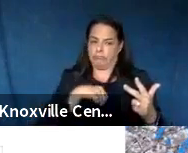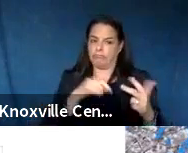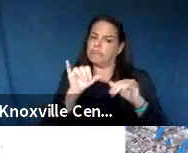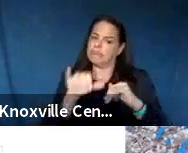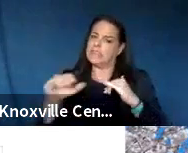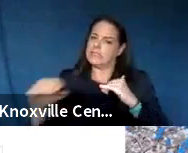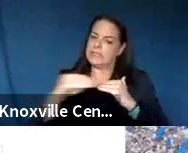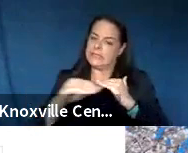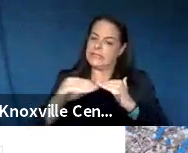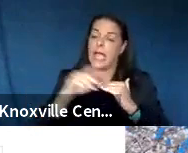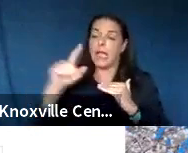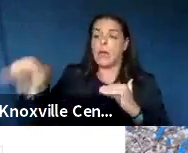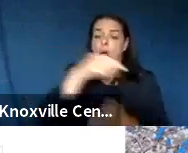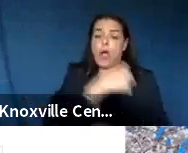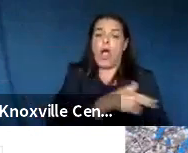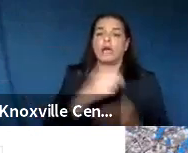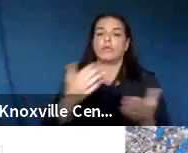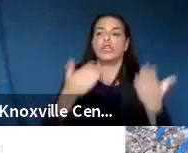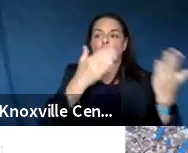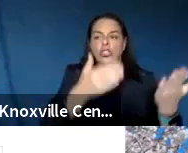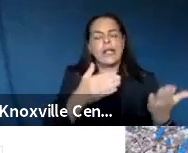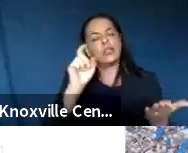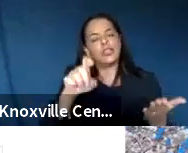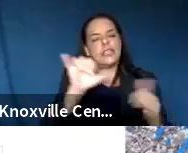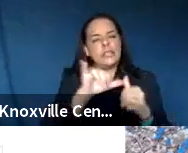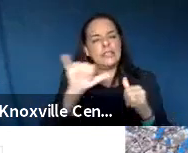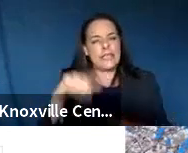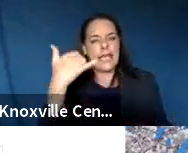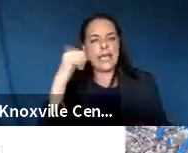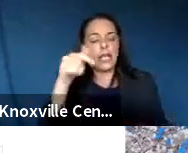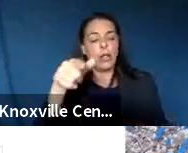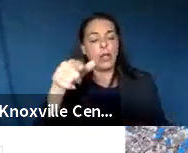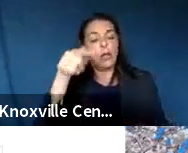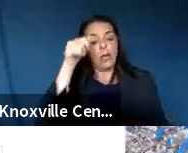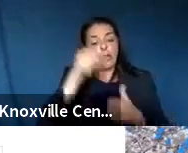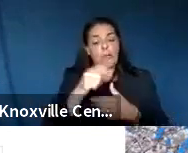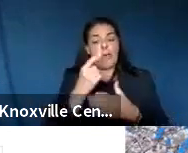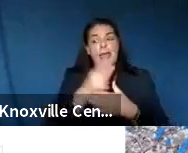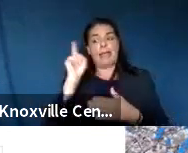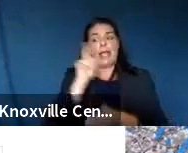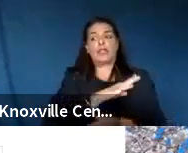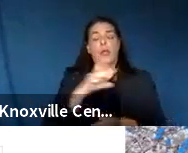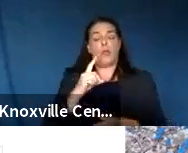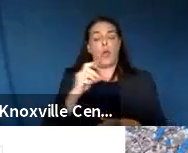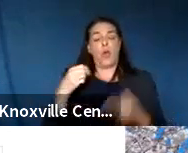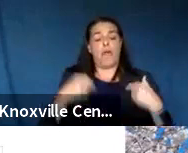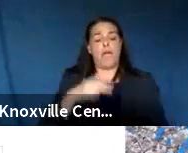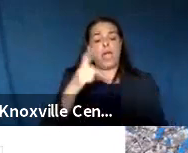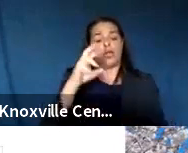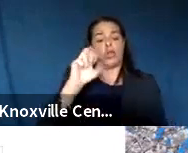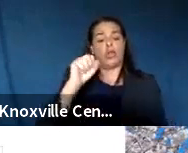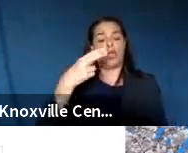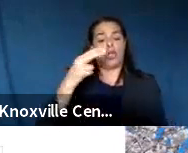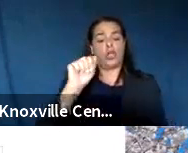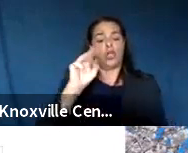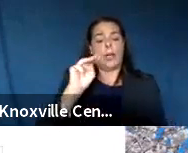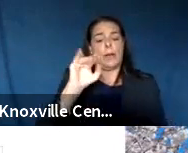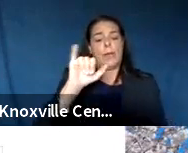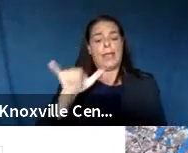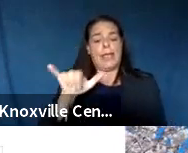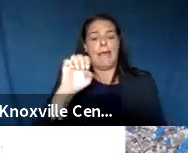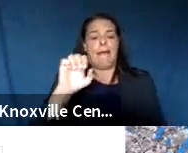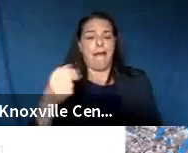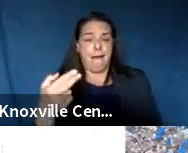as yellow. As Dr. Shamia mentioned in last week's Board of Health meeting, the hospital systems continue to meet daily,